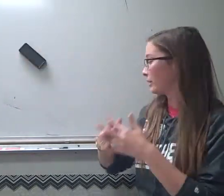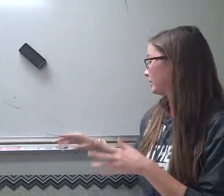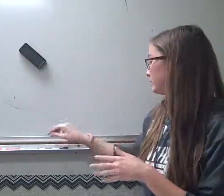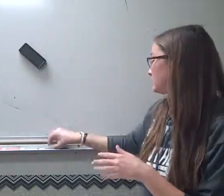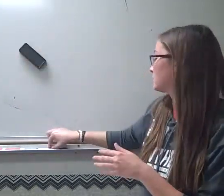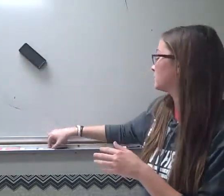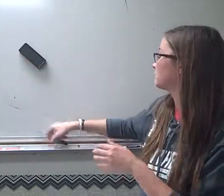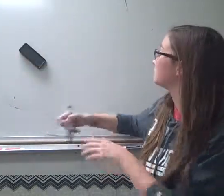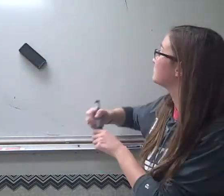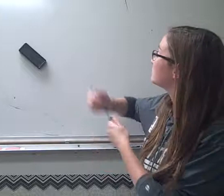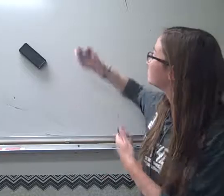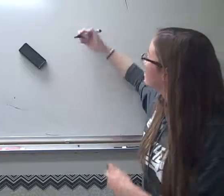Americans.